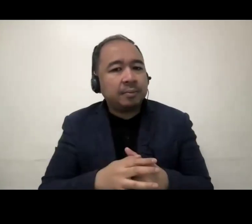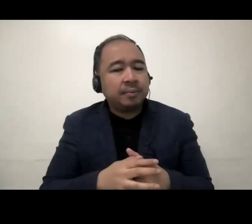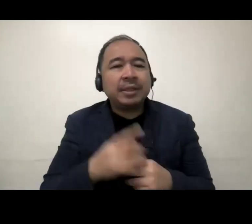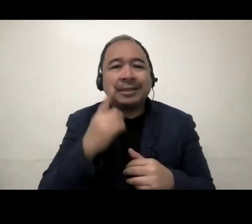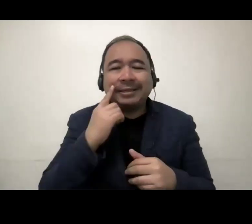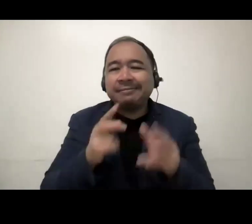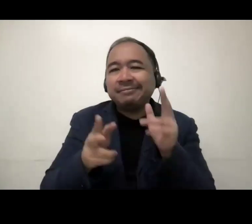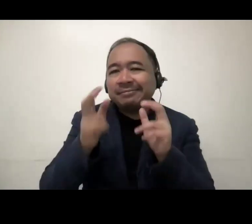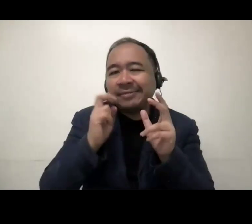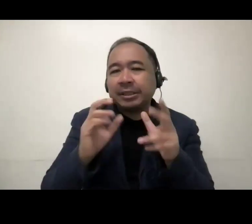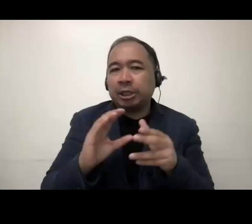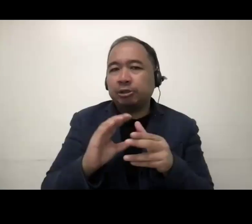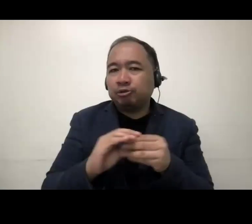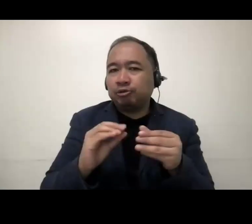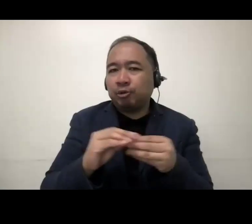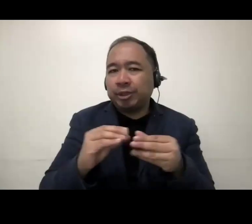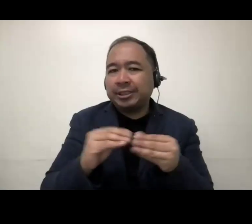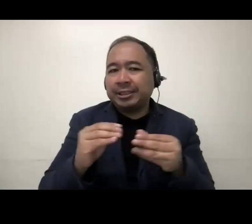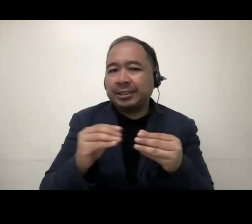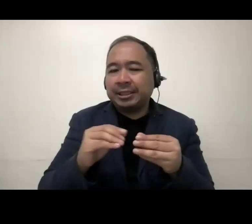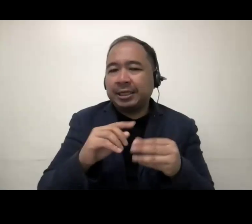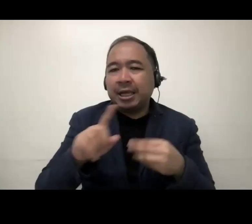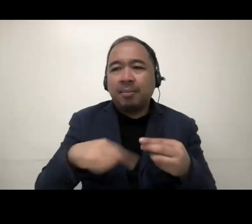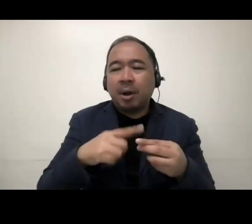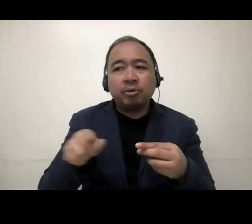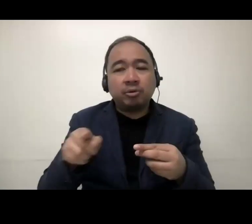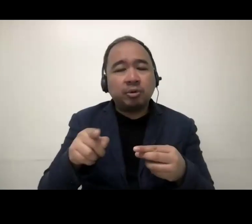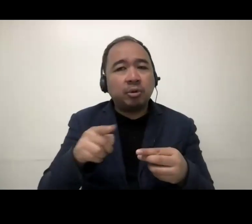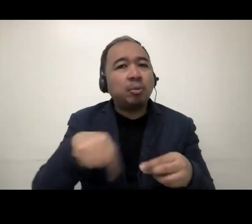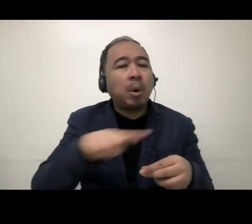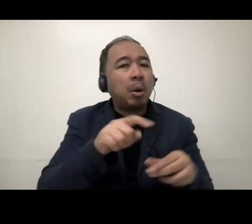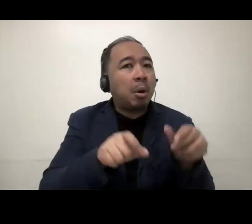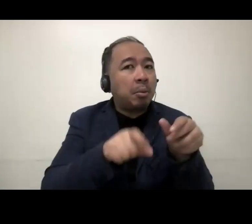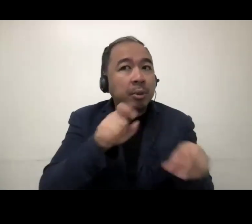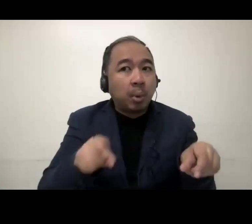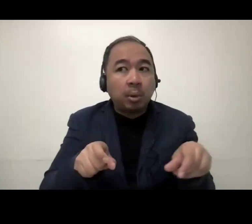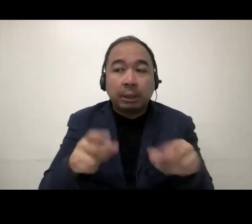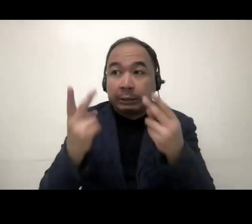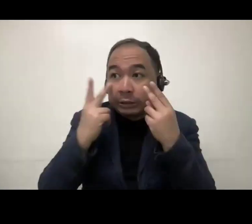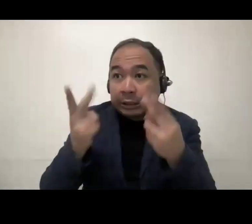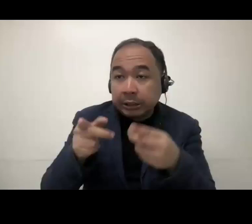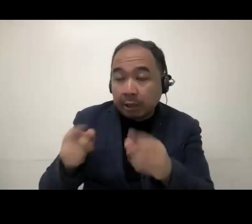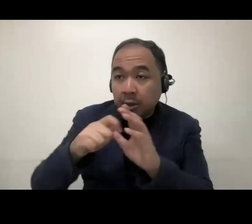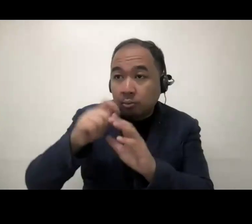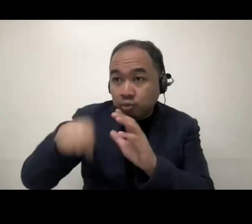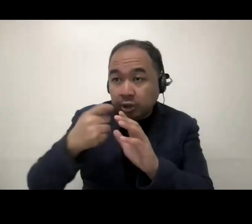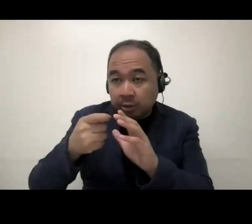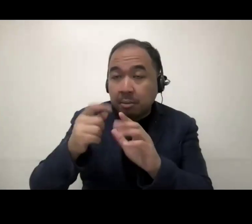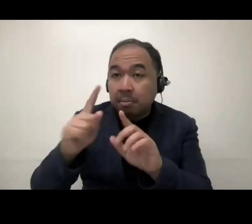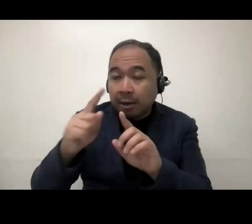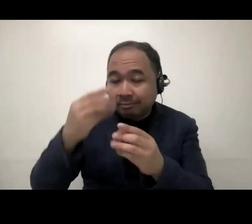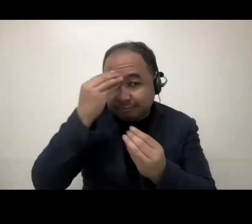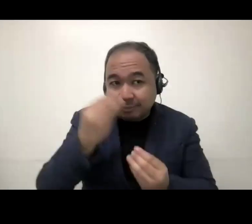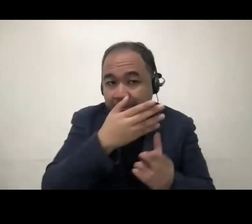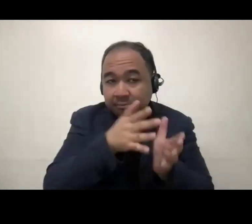stories there about how that question around visibility has come up and it's been of concern. Then there's this